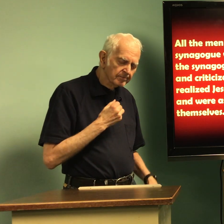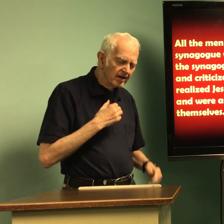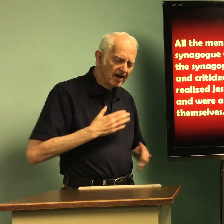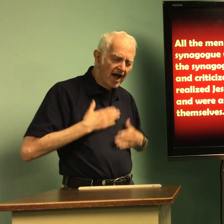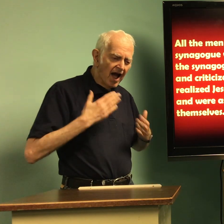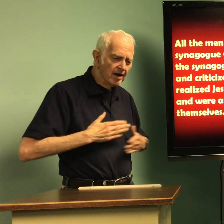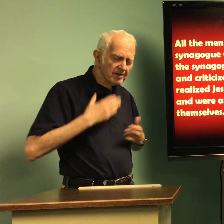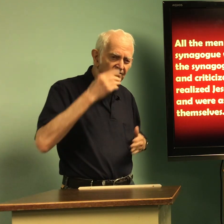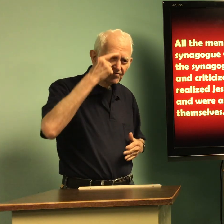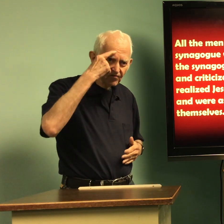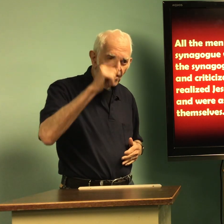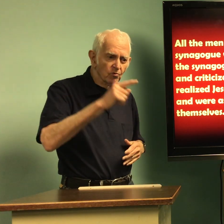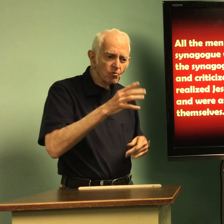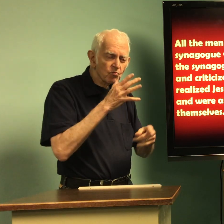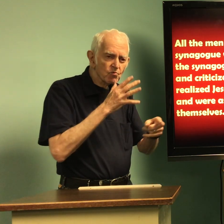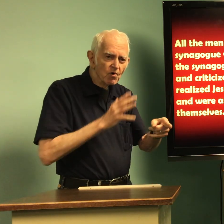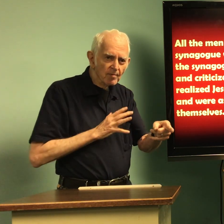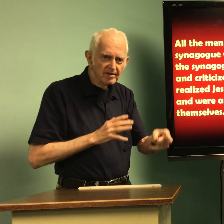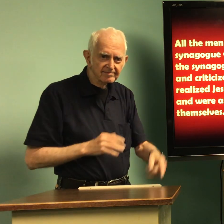going and being sorry, but they were happy for the woman.